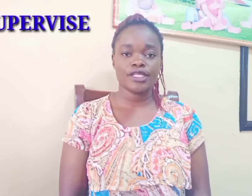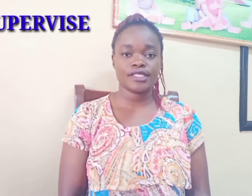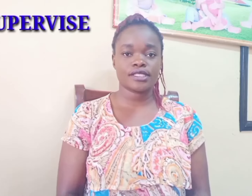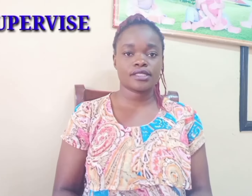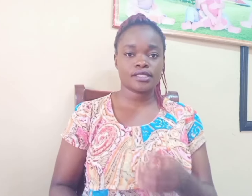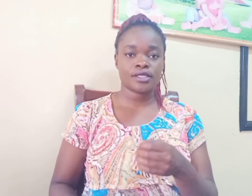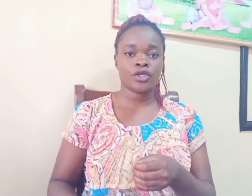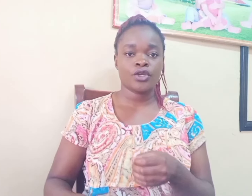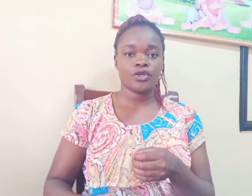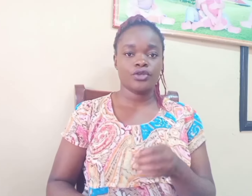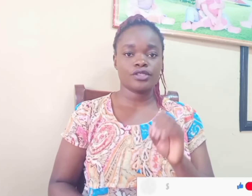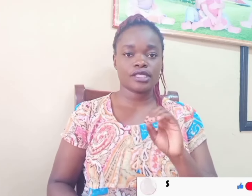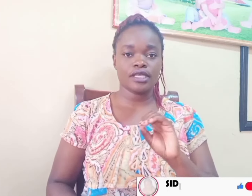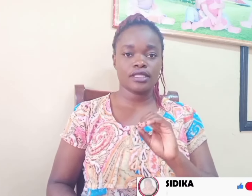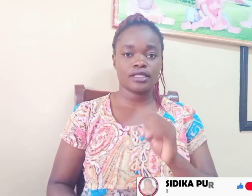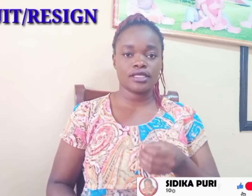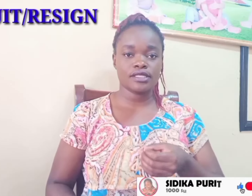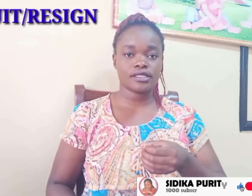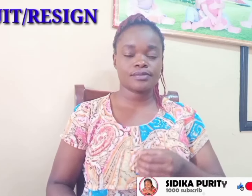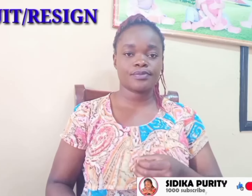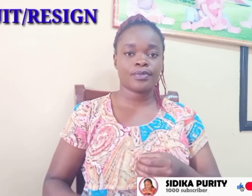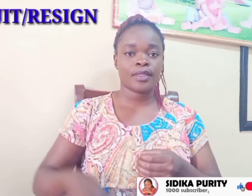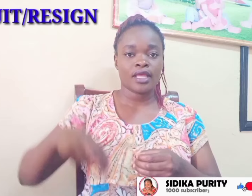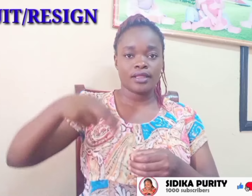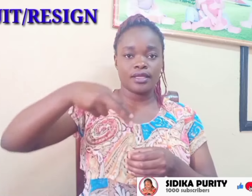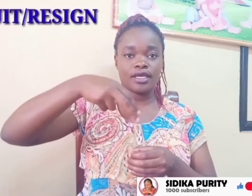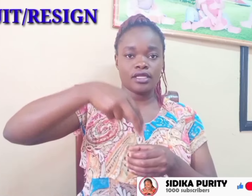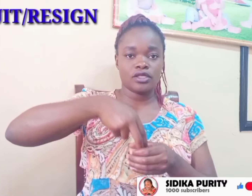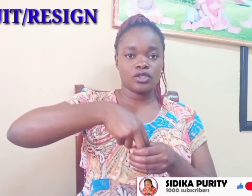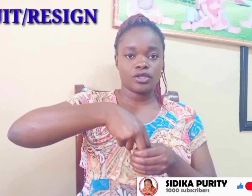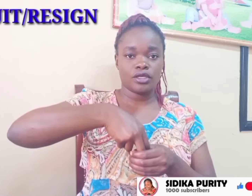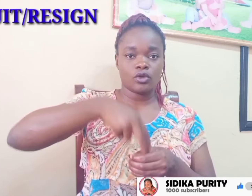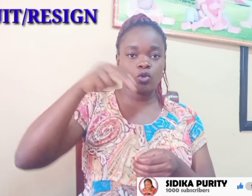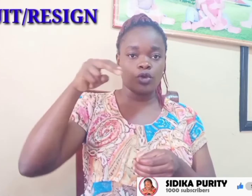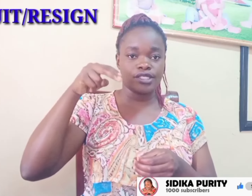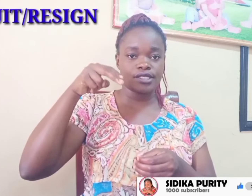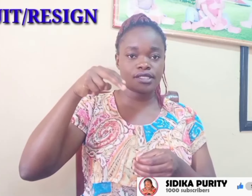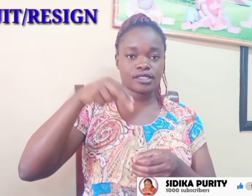Quit, using this, then